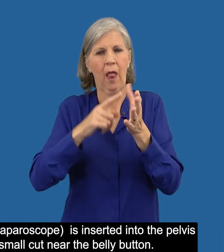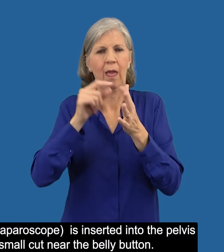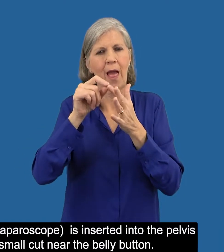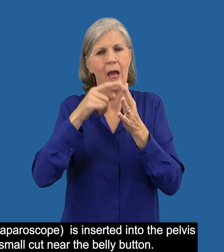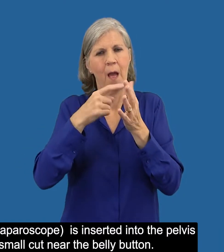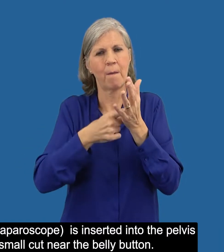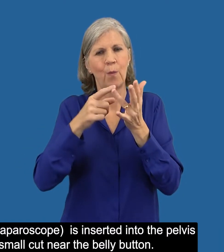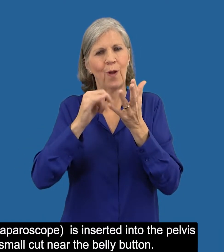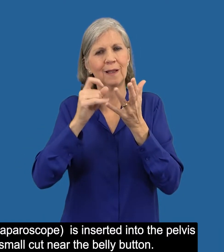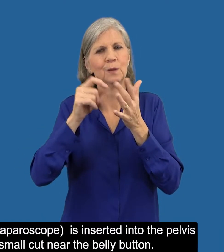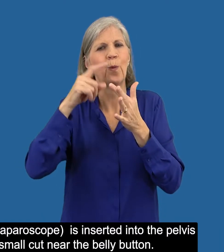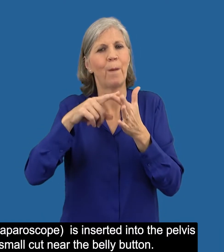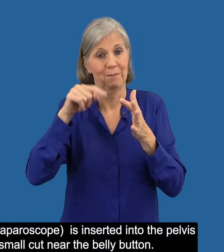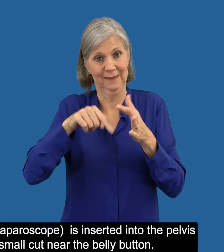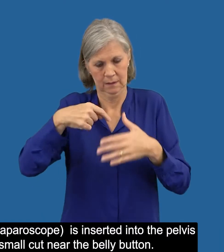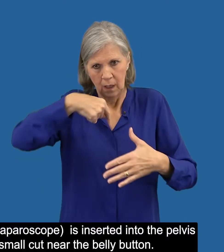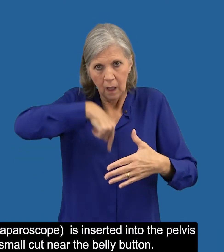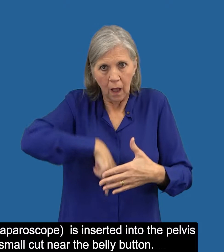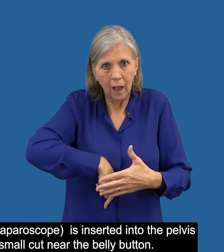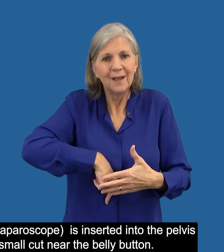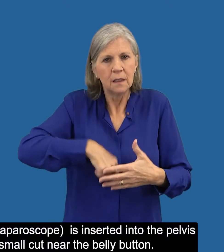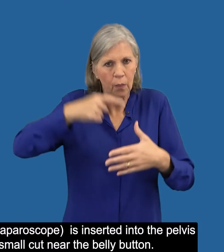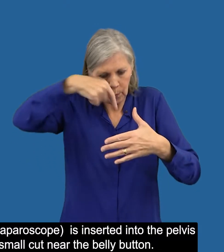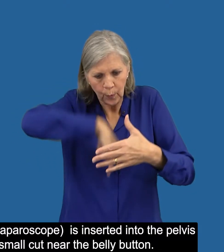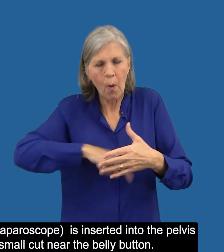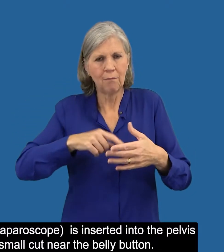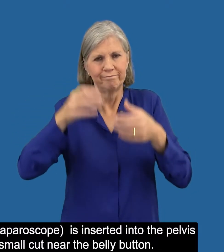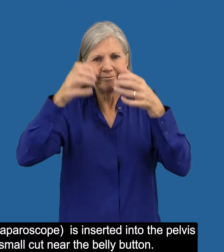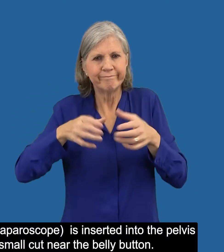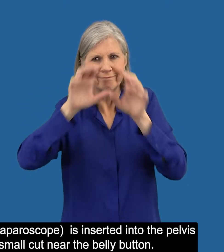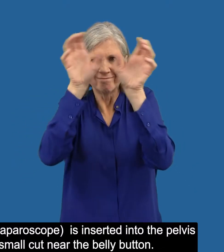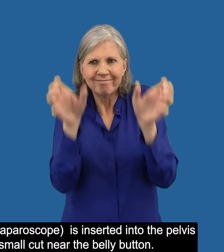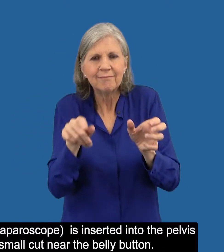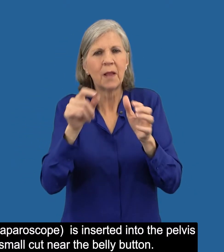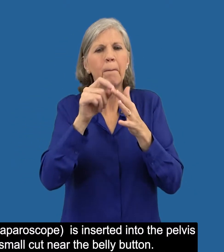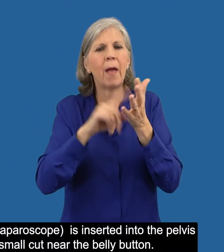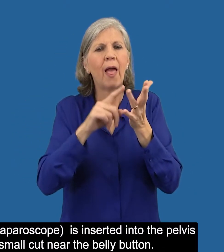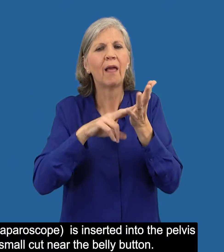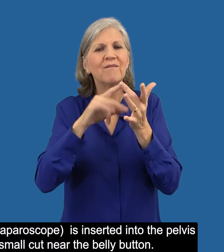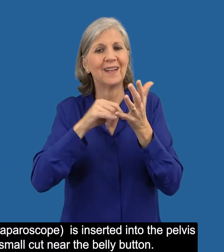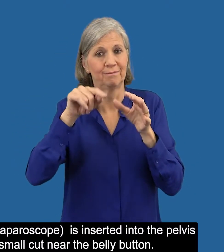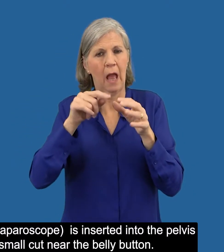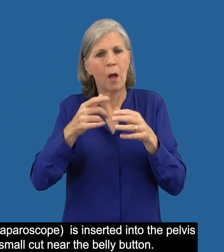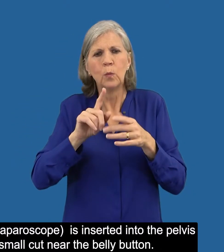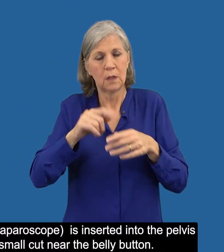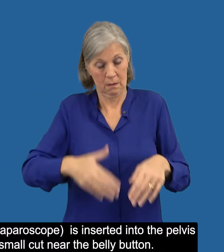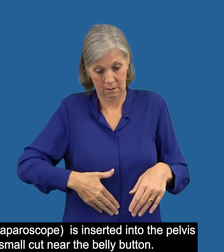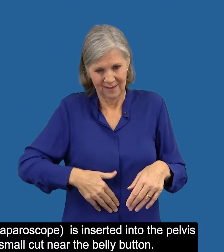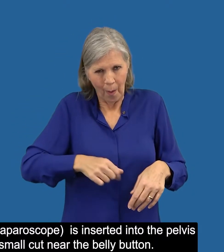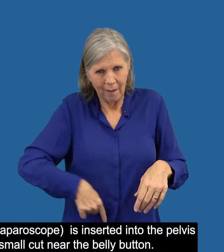This is an operation in which a camera, a laparoscope, is inserted into the pelvis via a small cut near the belly button.